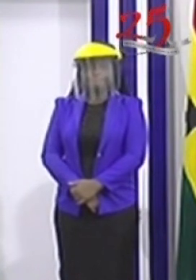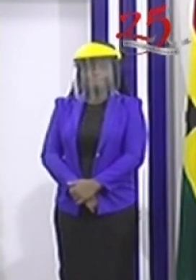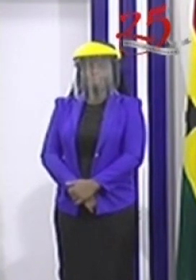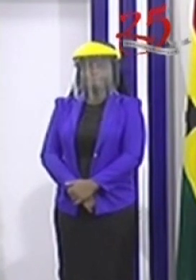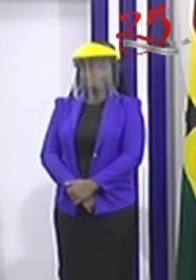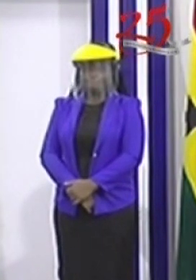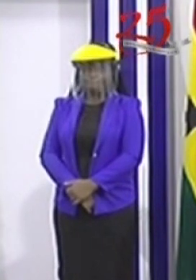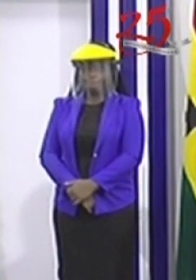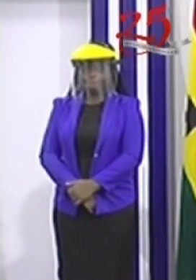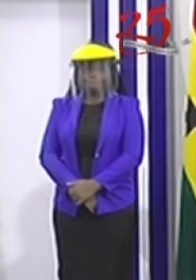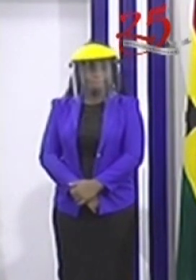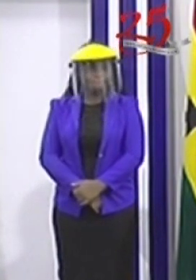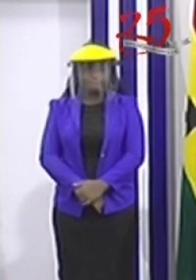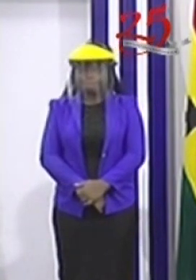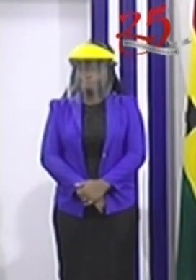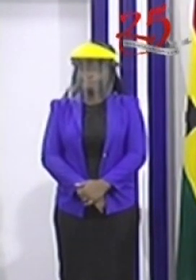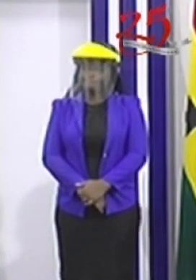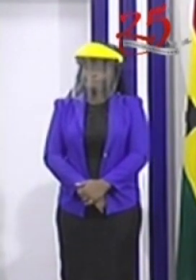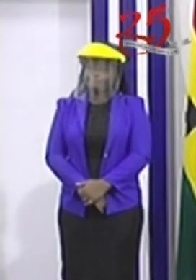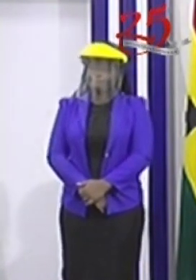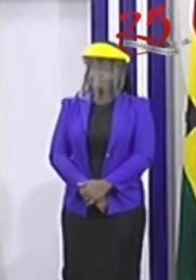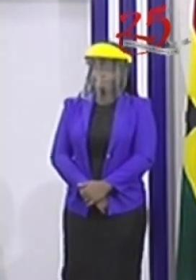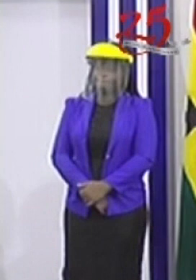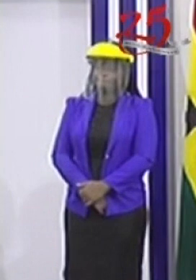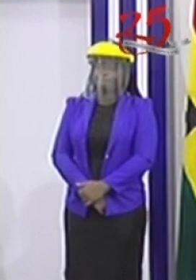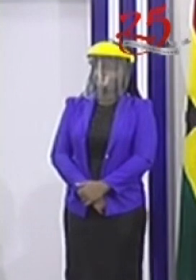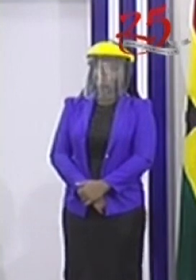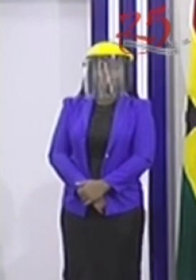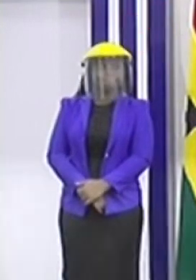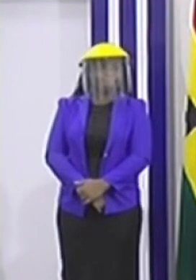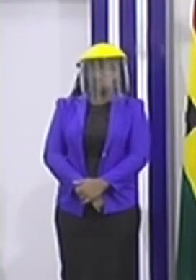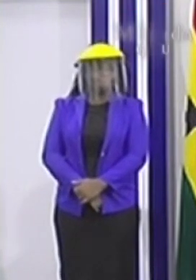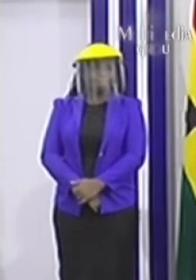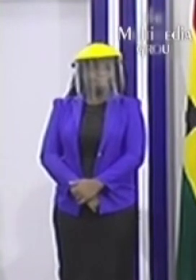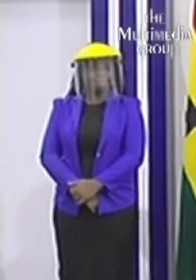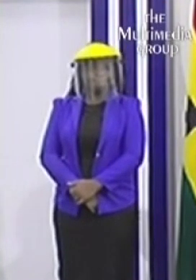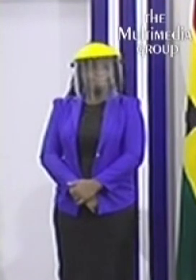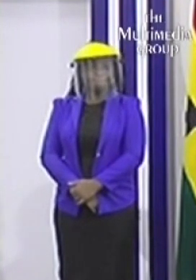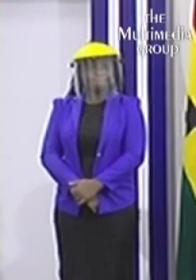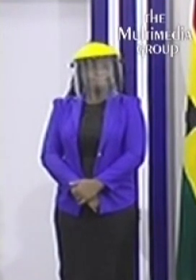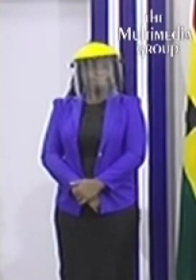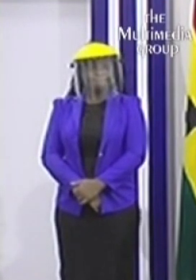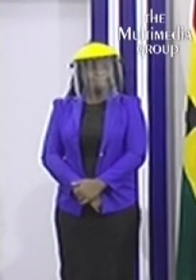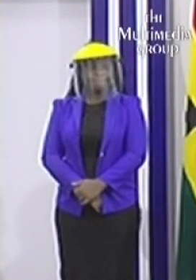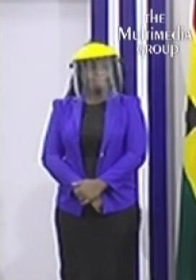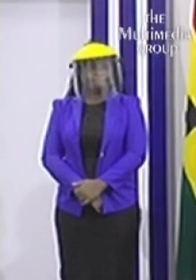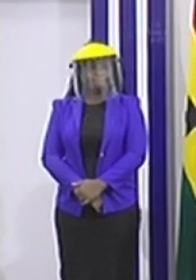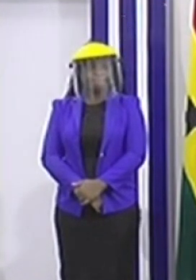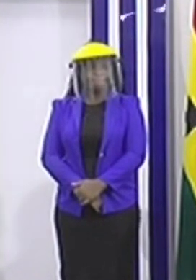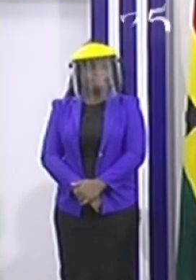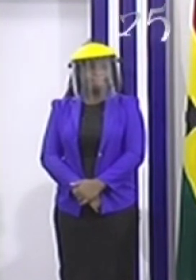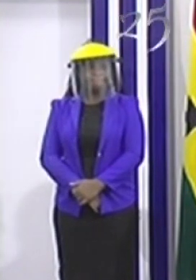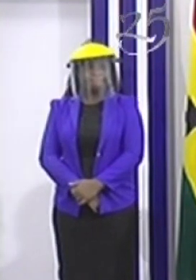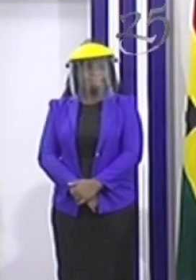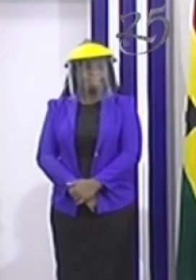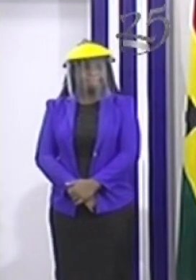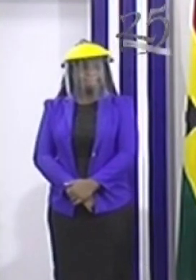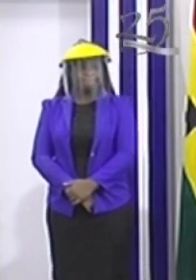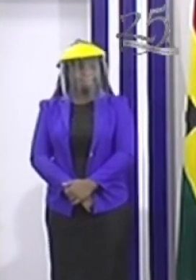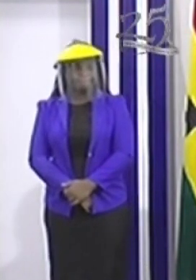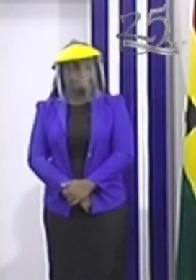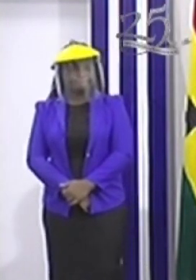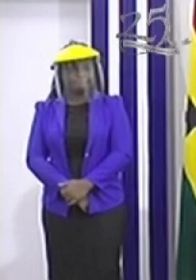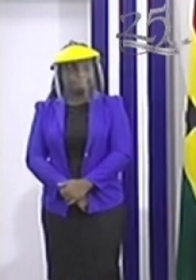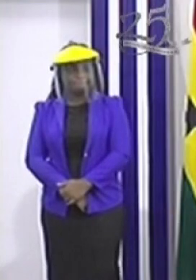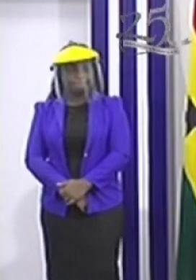there's information we are receiving as media that even after the 2 weeks, when the results come, there are some people that the Ghana Health Service